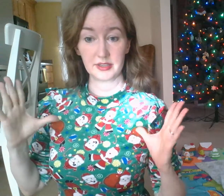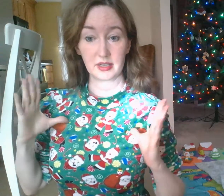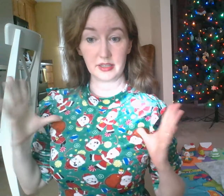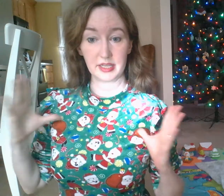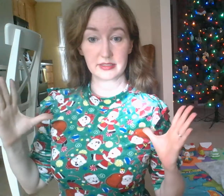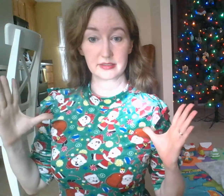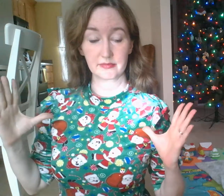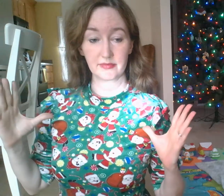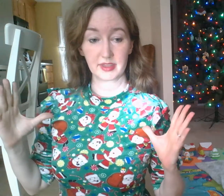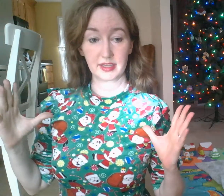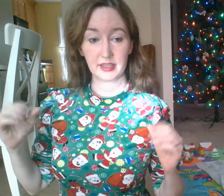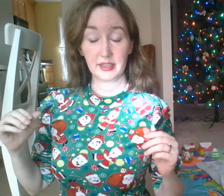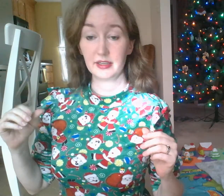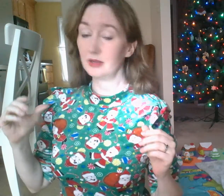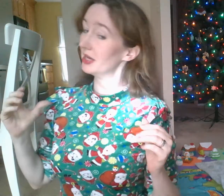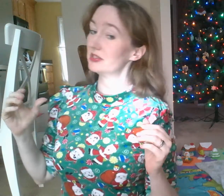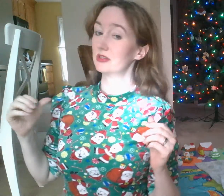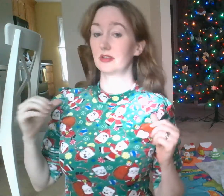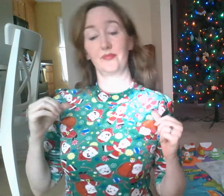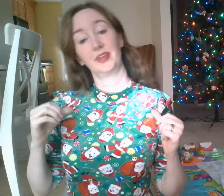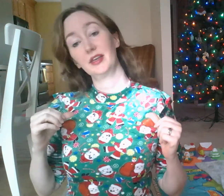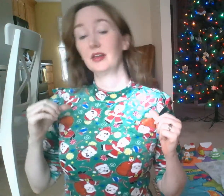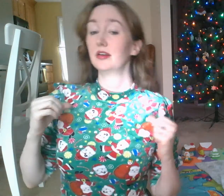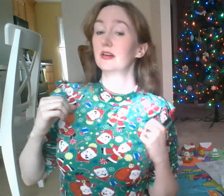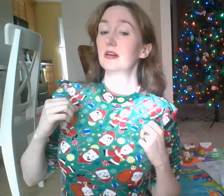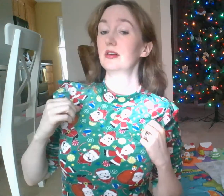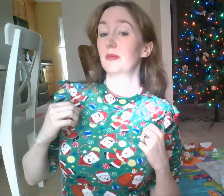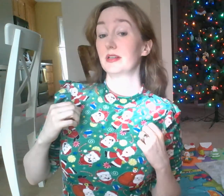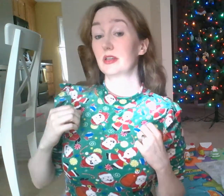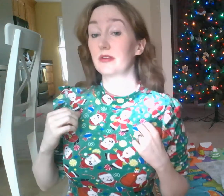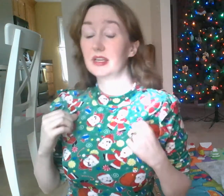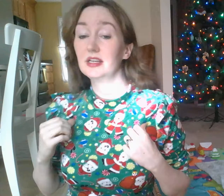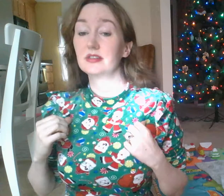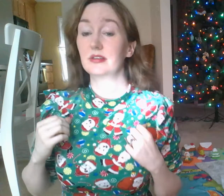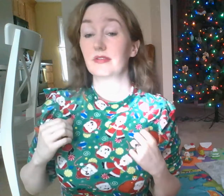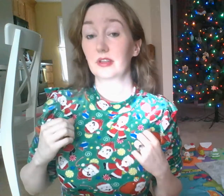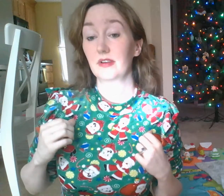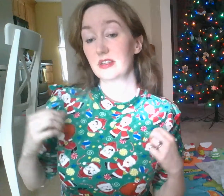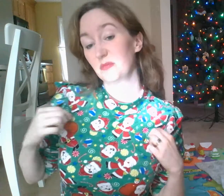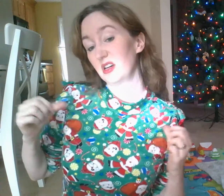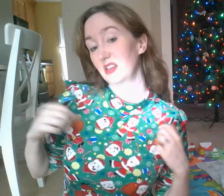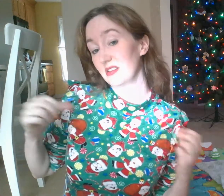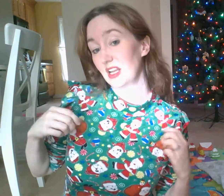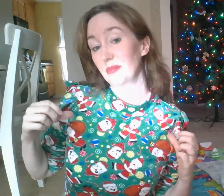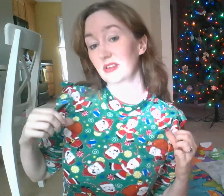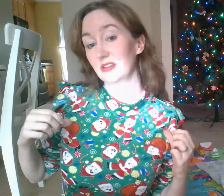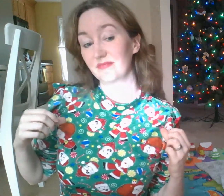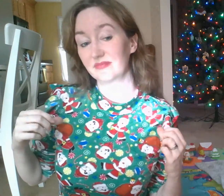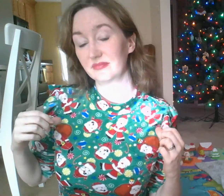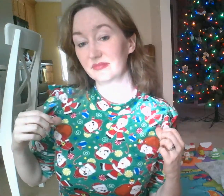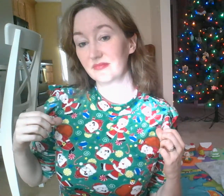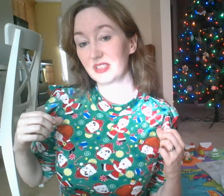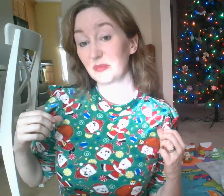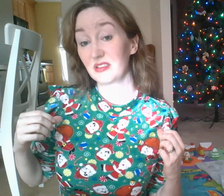then holidays. Imagine you're about to go on vacation and you're feeling very smug and you're snapping your